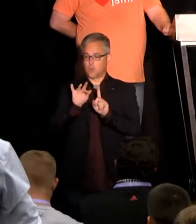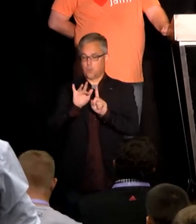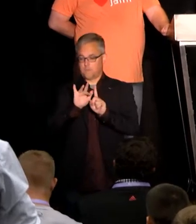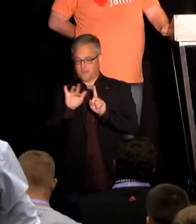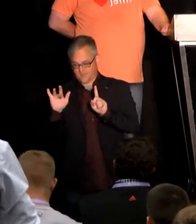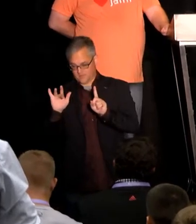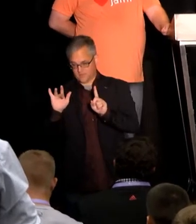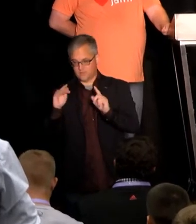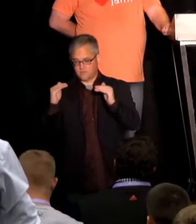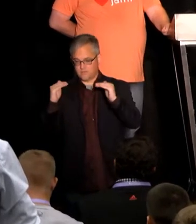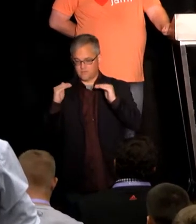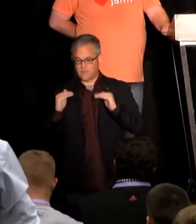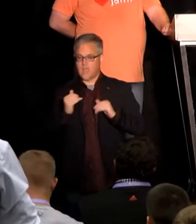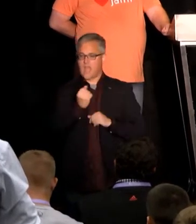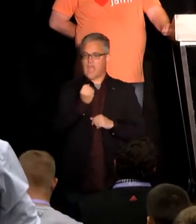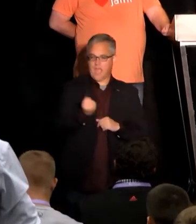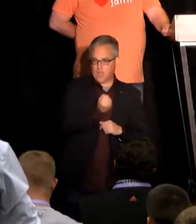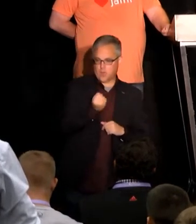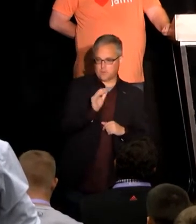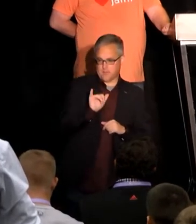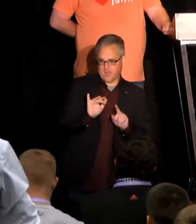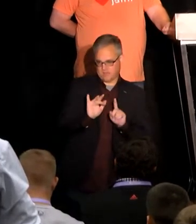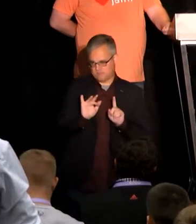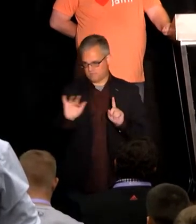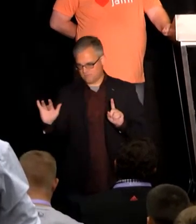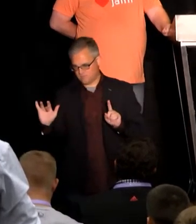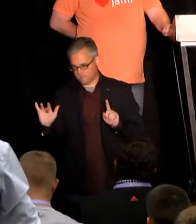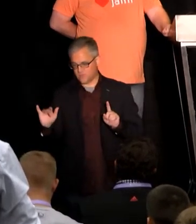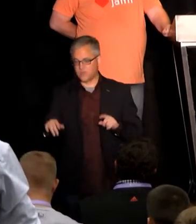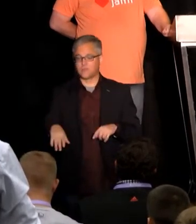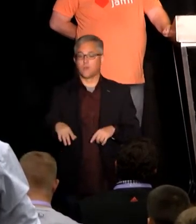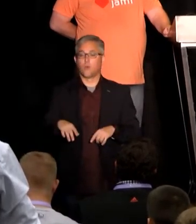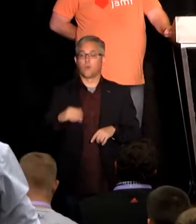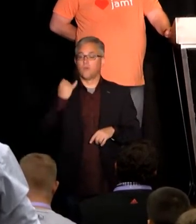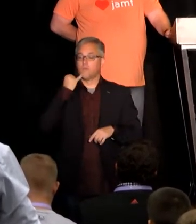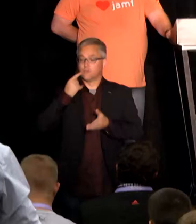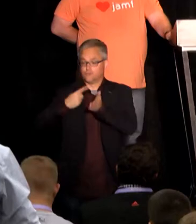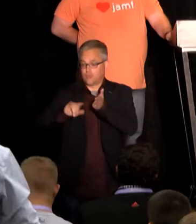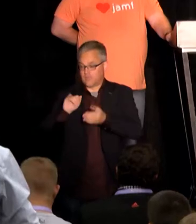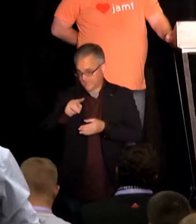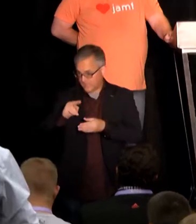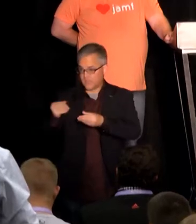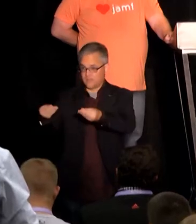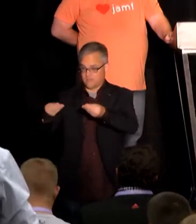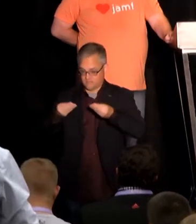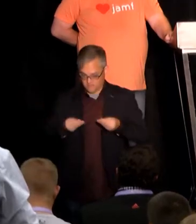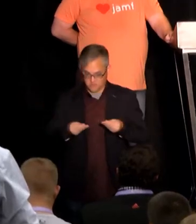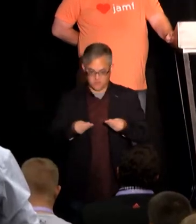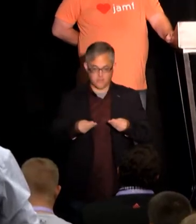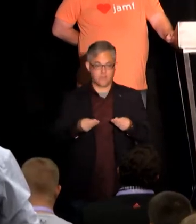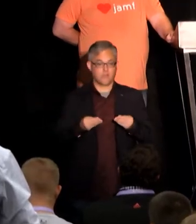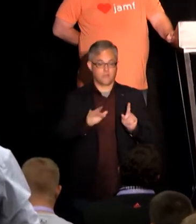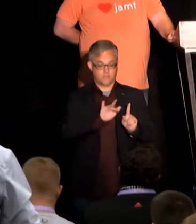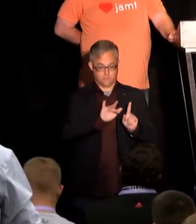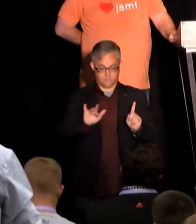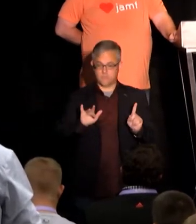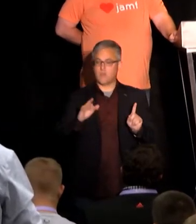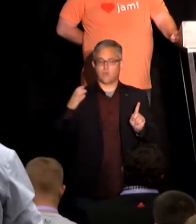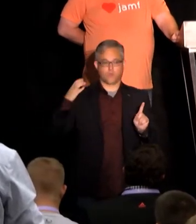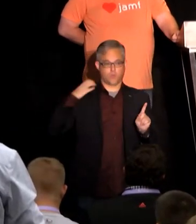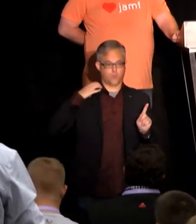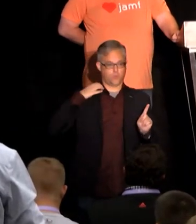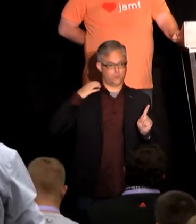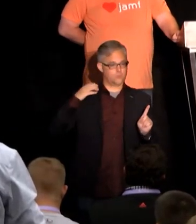blank. So as it got checked in, the held by gets changed to our coach at each school. Plus there's